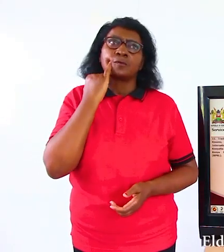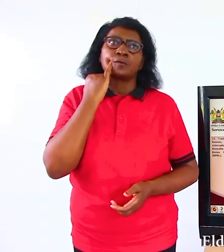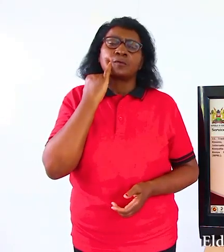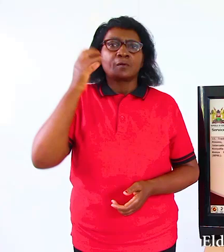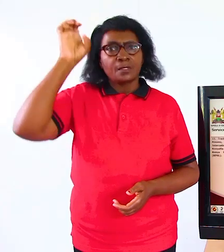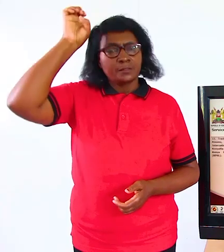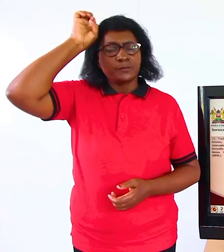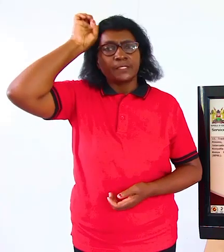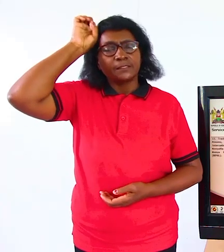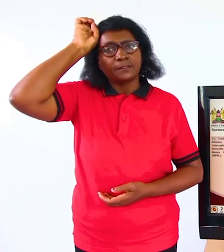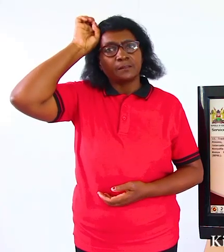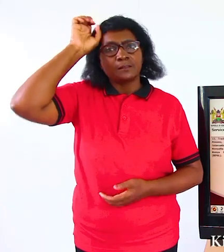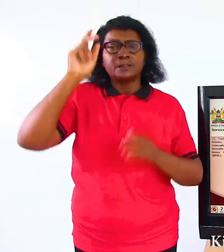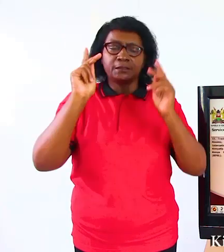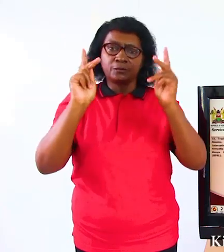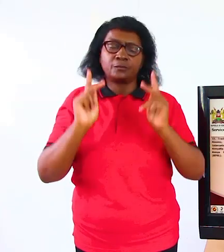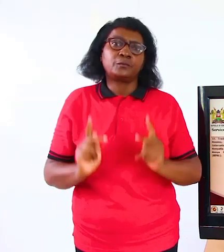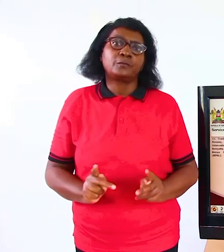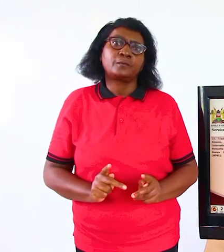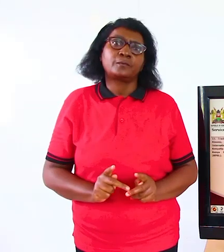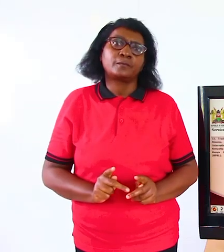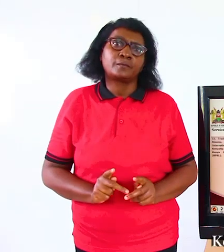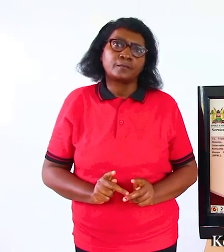Eldoret, Kisumu, Konza,